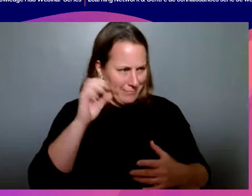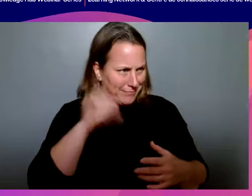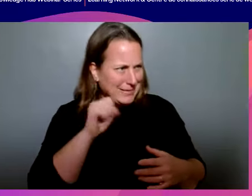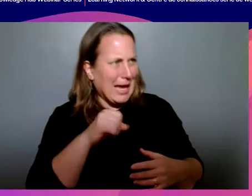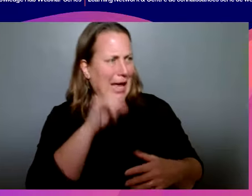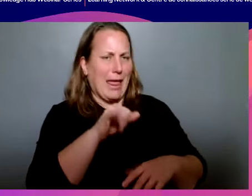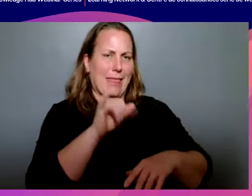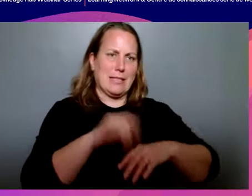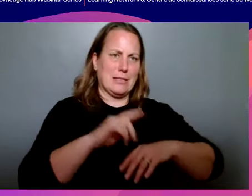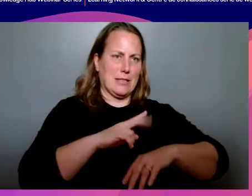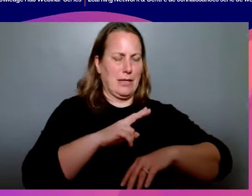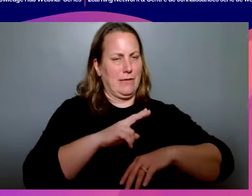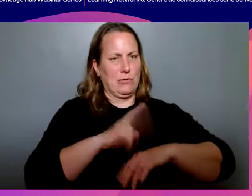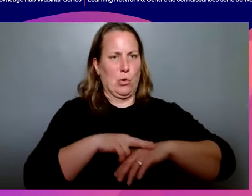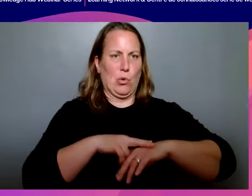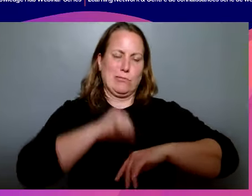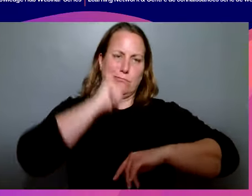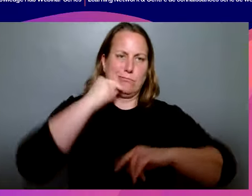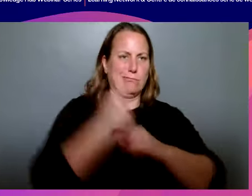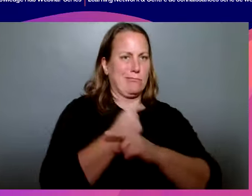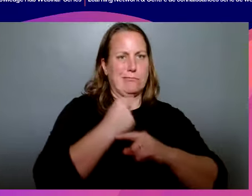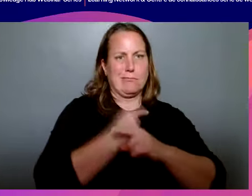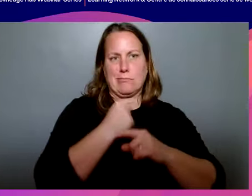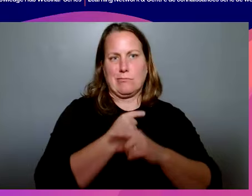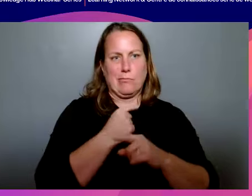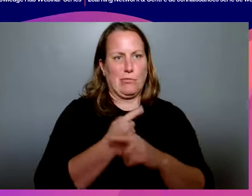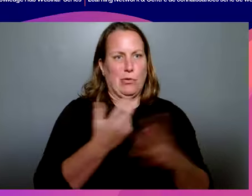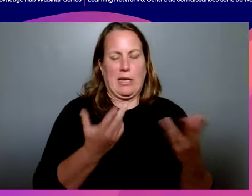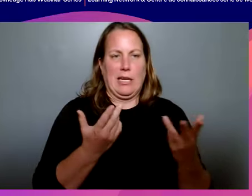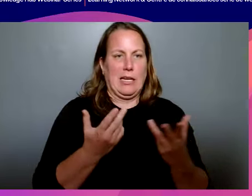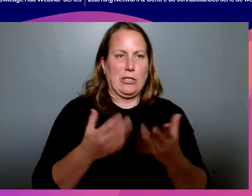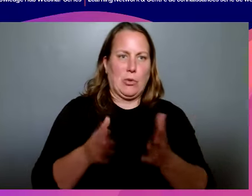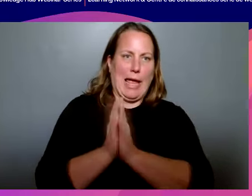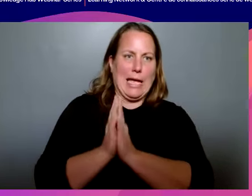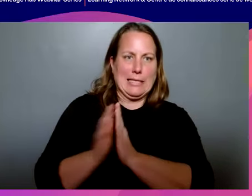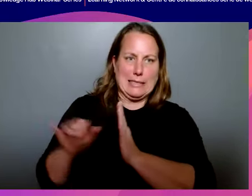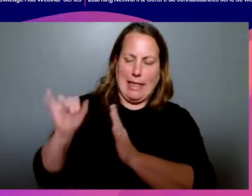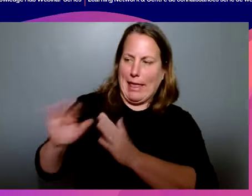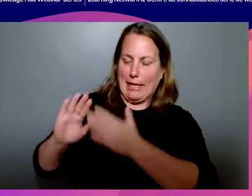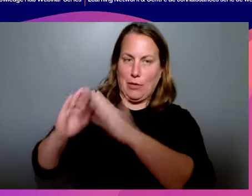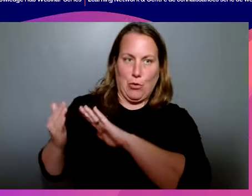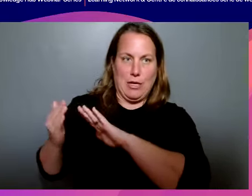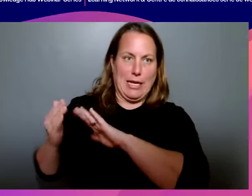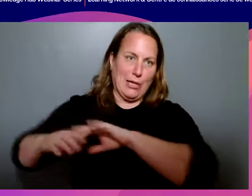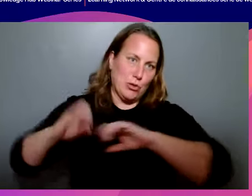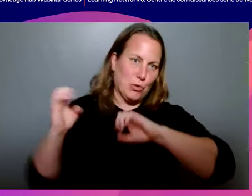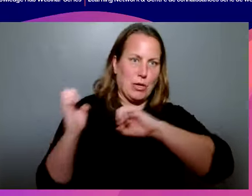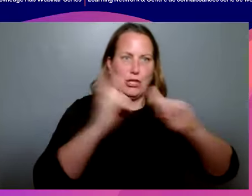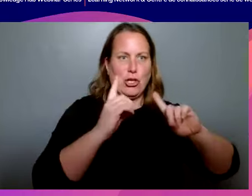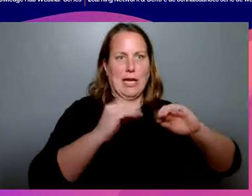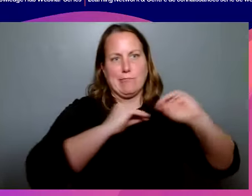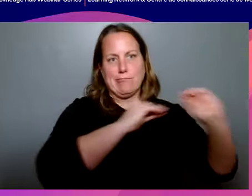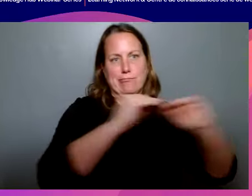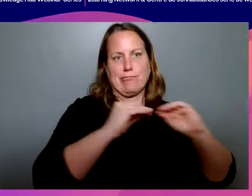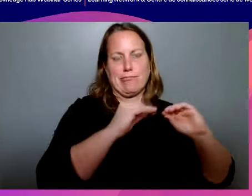ask the staff who are LGBTQIA plus to to do the education that is needed, because those